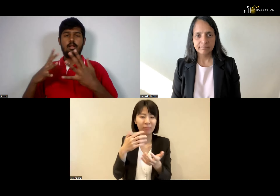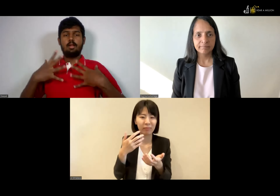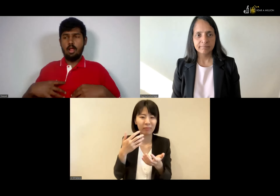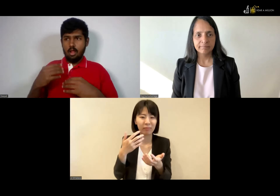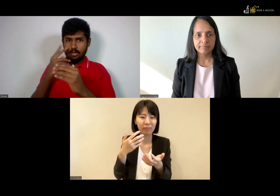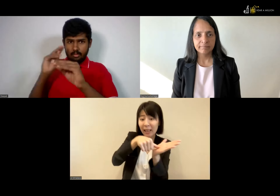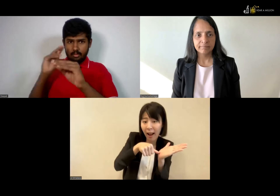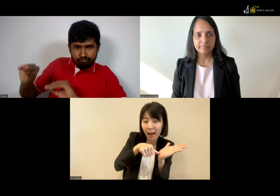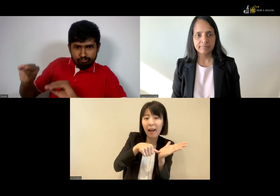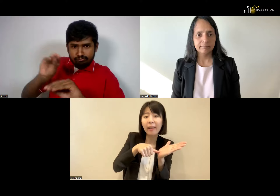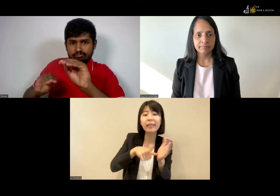Therapy,